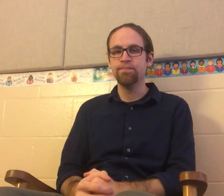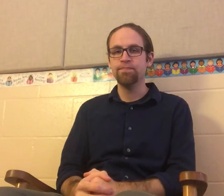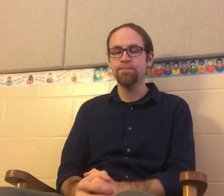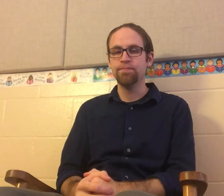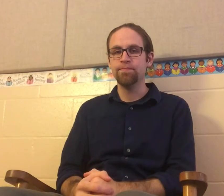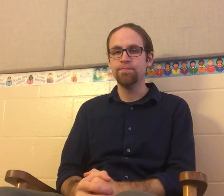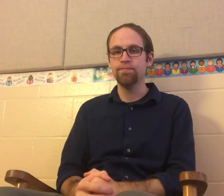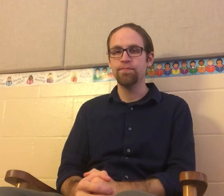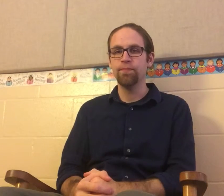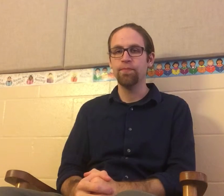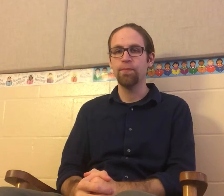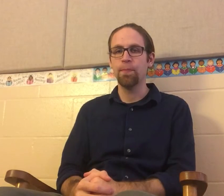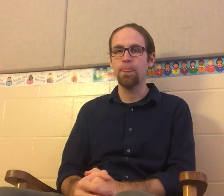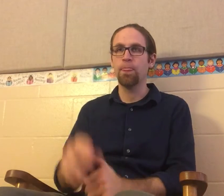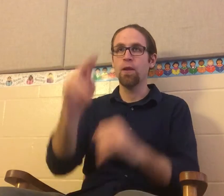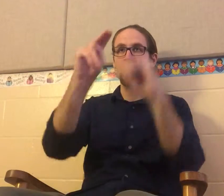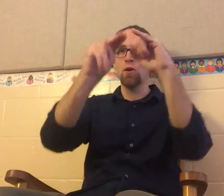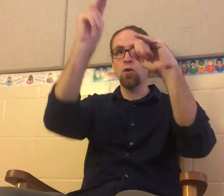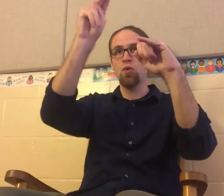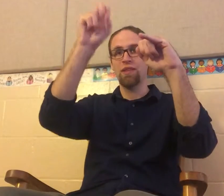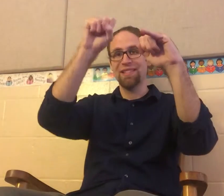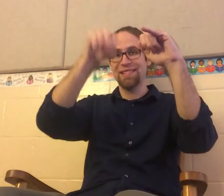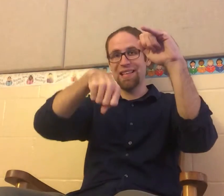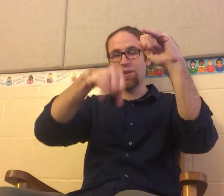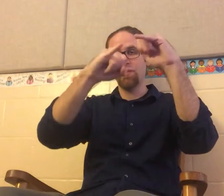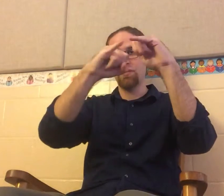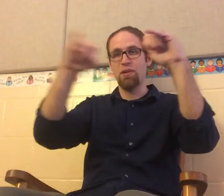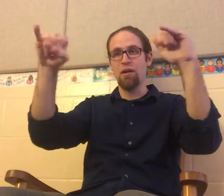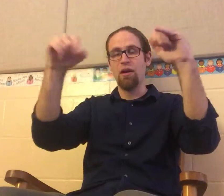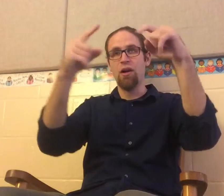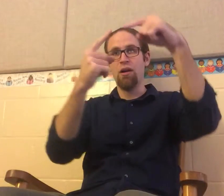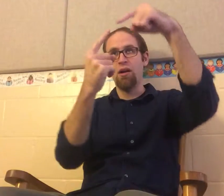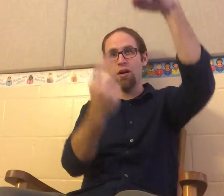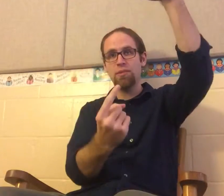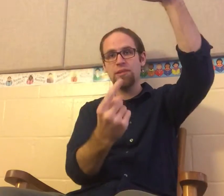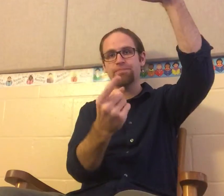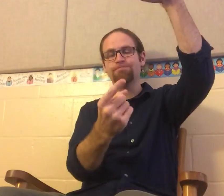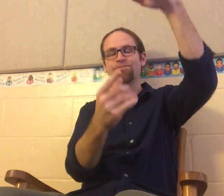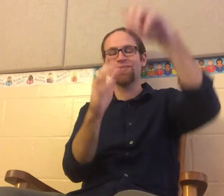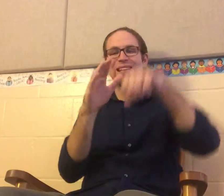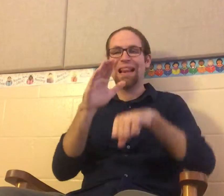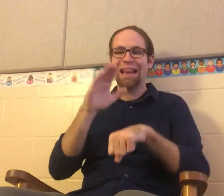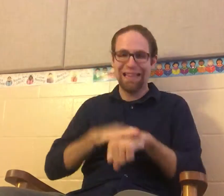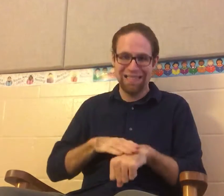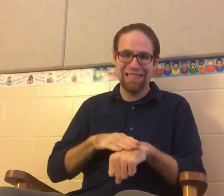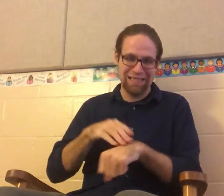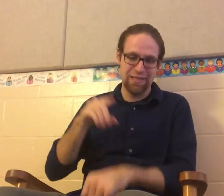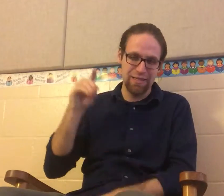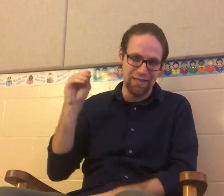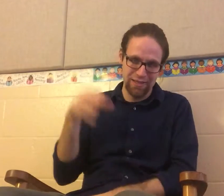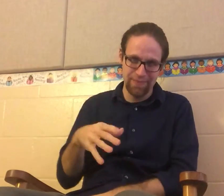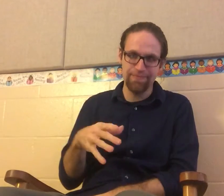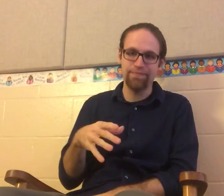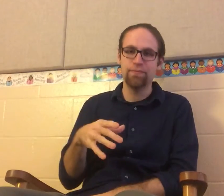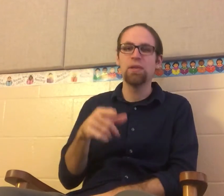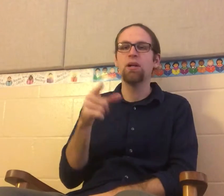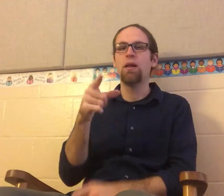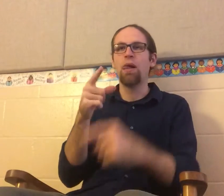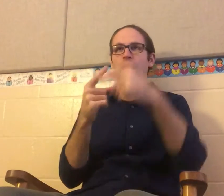The North and South poles are at opposite ends of our planet, and they receive the least direct sunlight. In fact, although they are so far apart, they